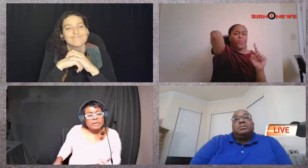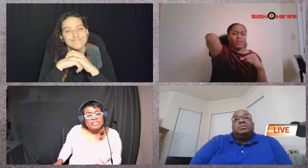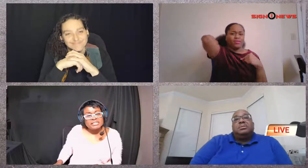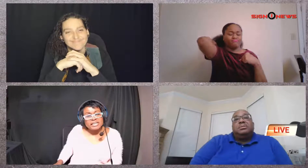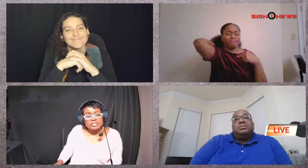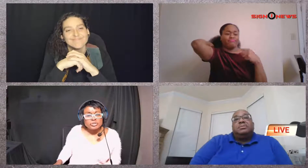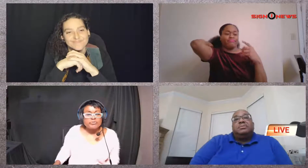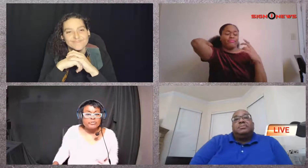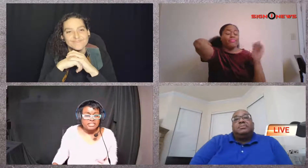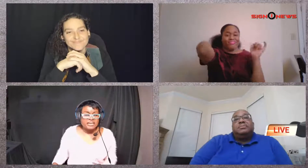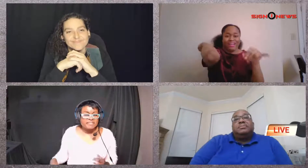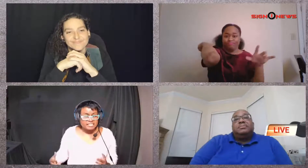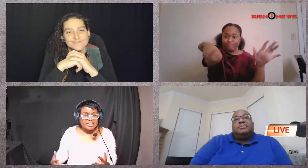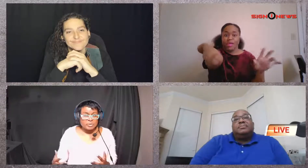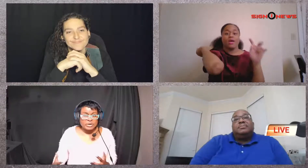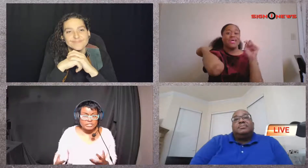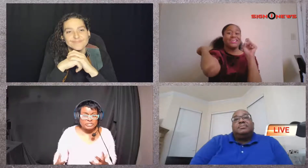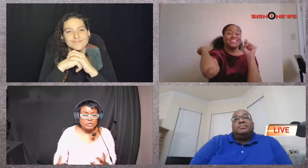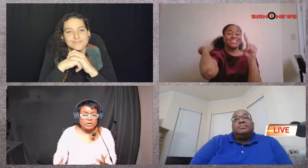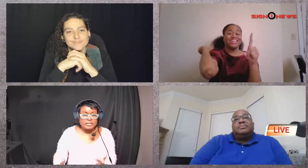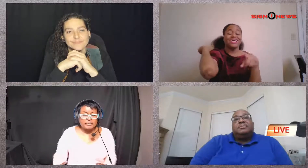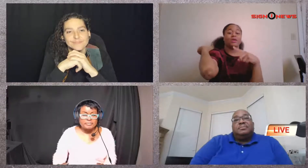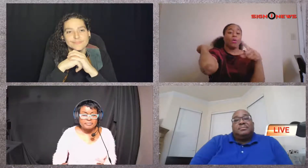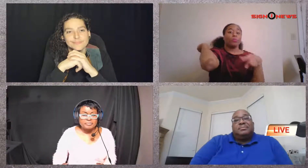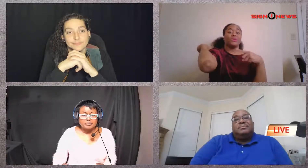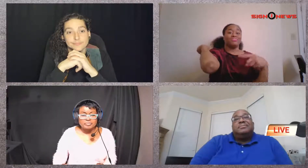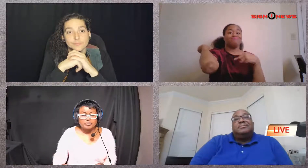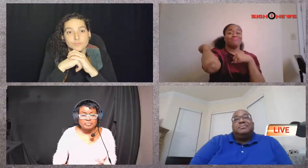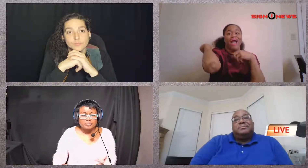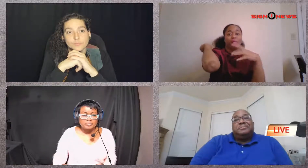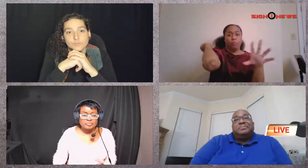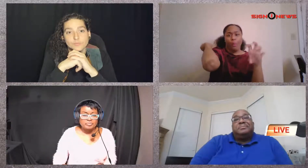So when I was at Texas School for the Deaf, that's kind of where I started.